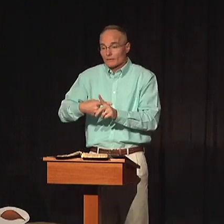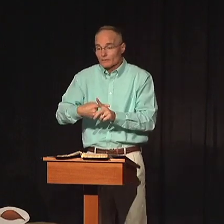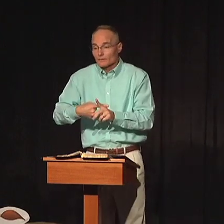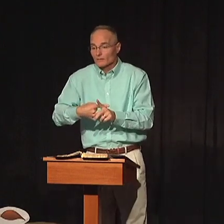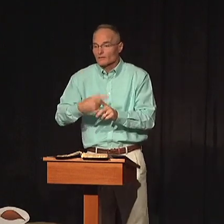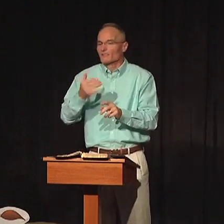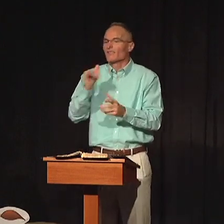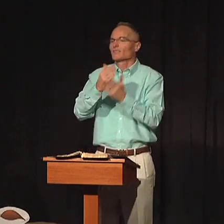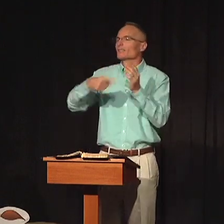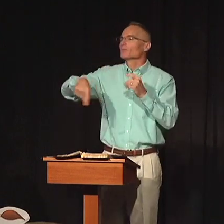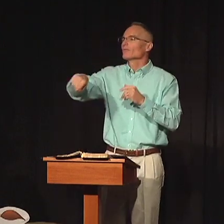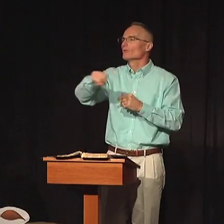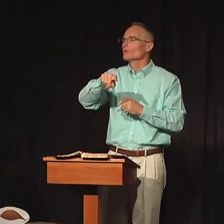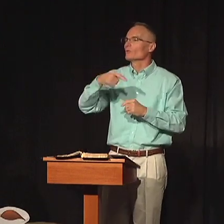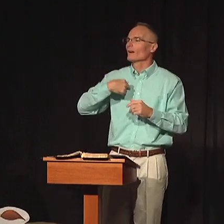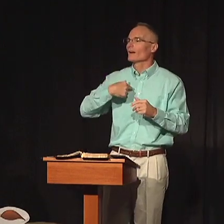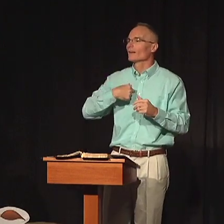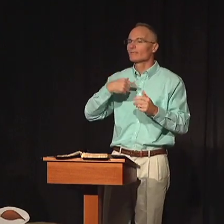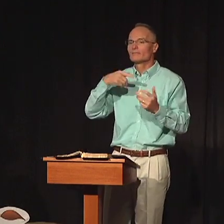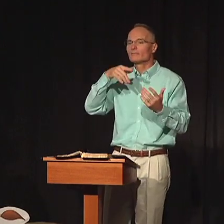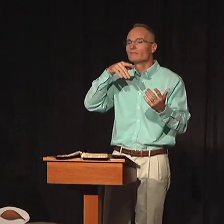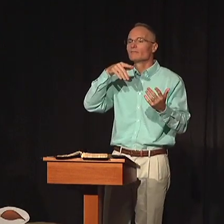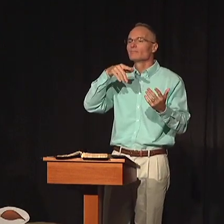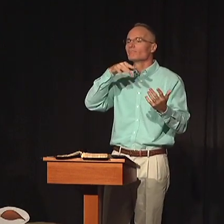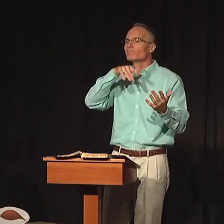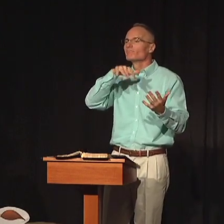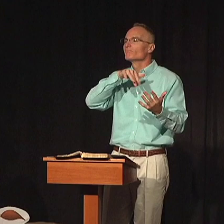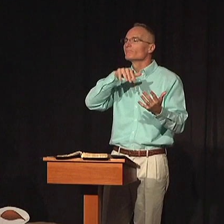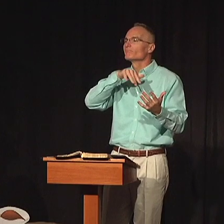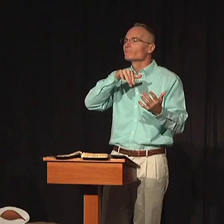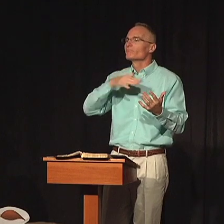And for the past few months, I know some of you have